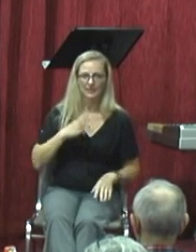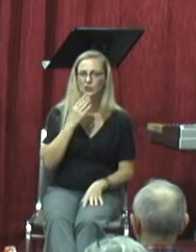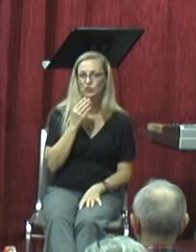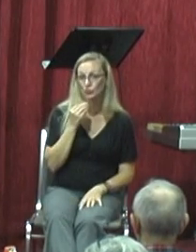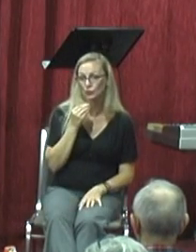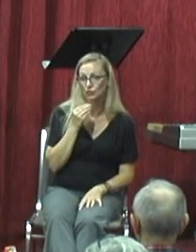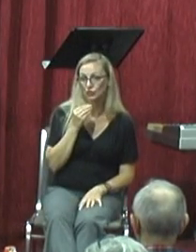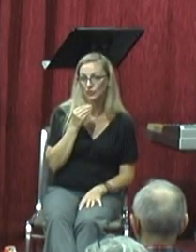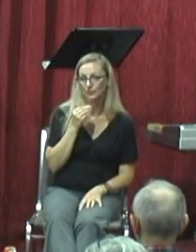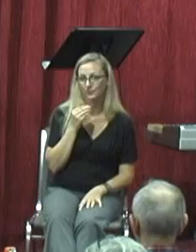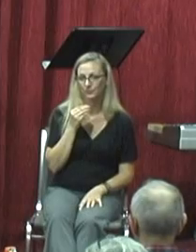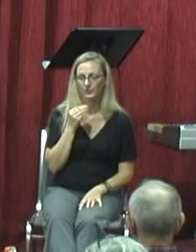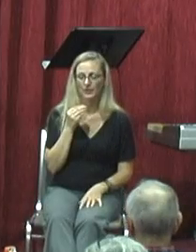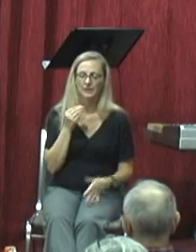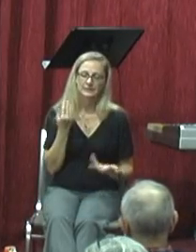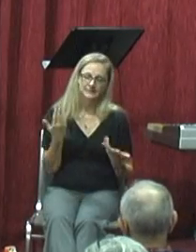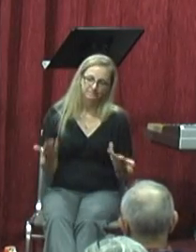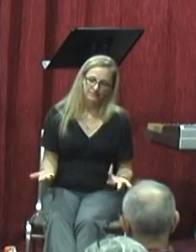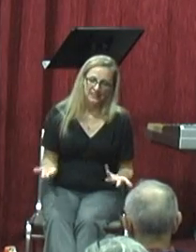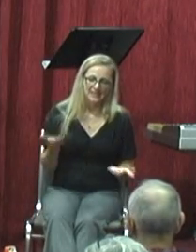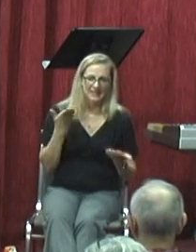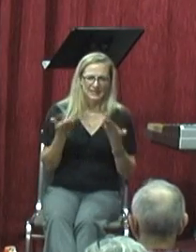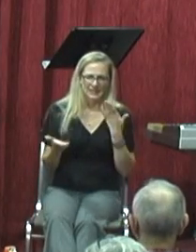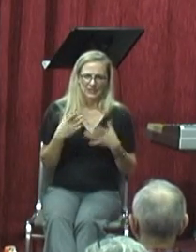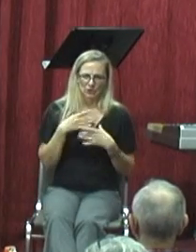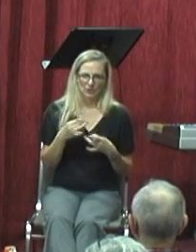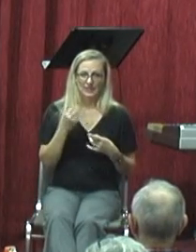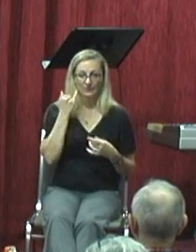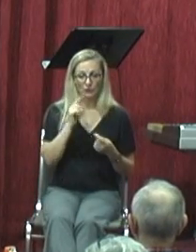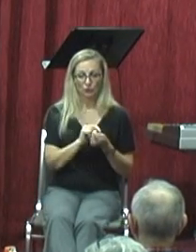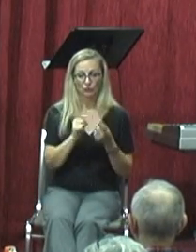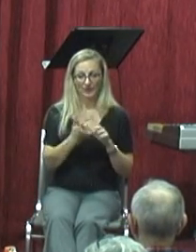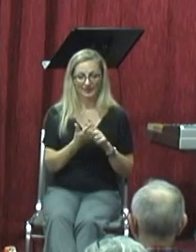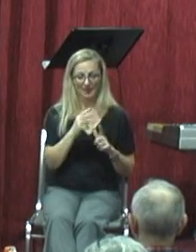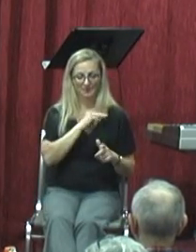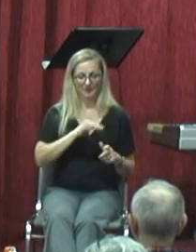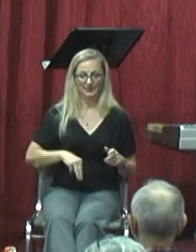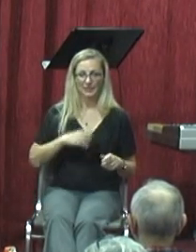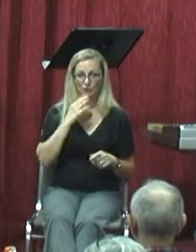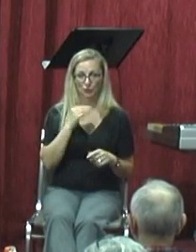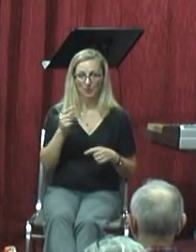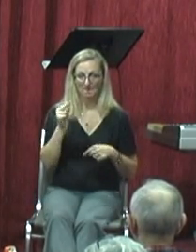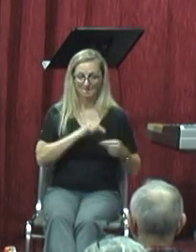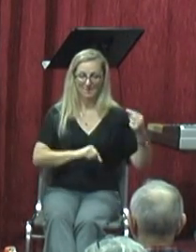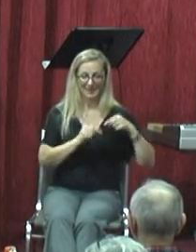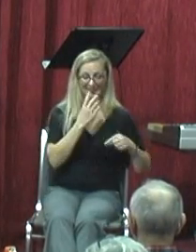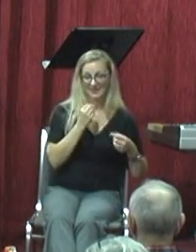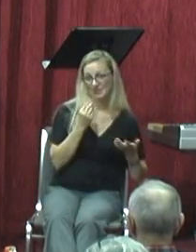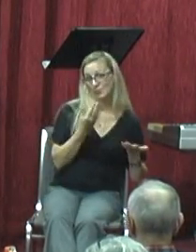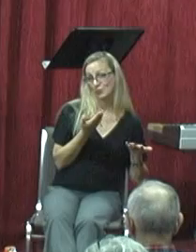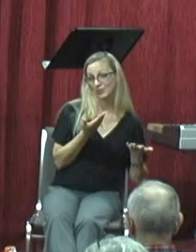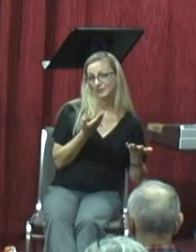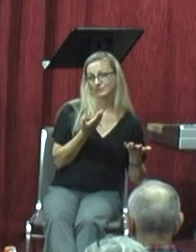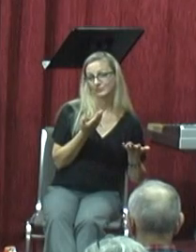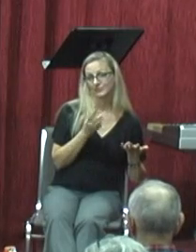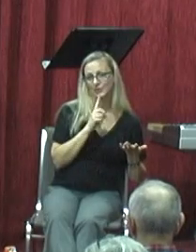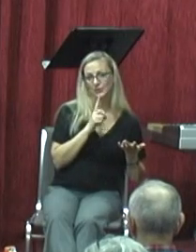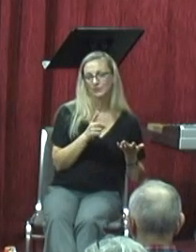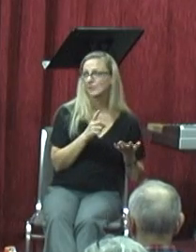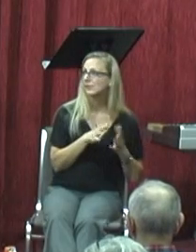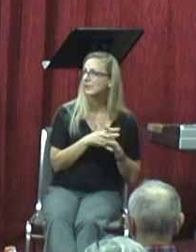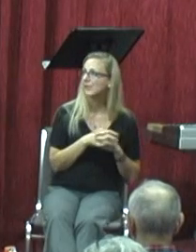Well, here's where this becomes very interesting. If you translate Messianic Jew back into Hebrew, it's